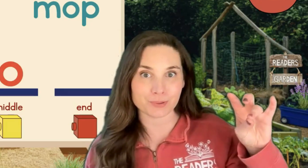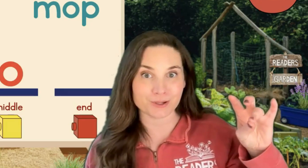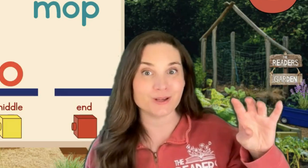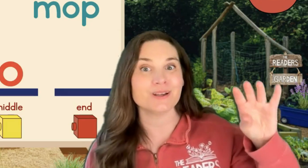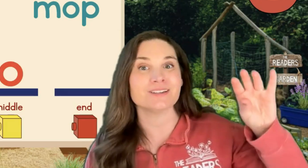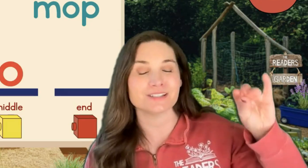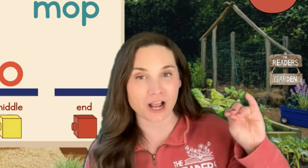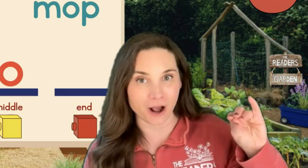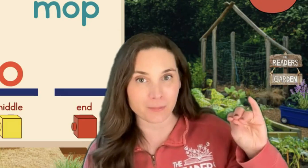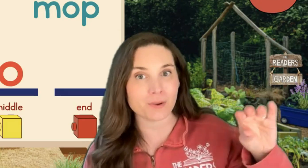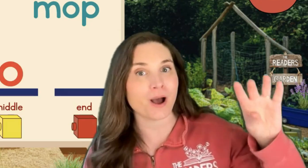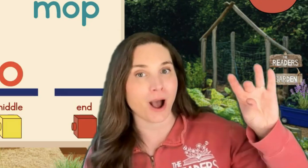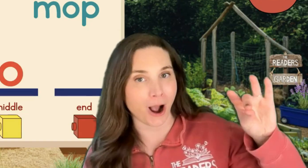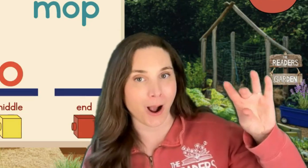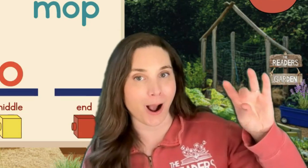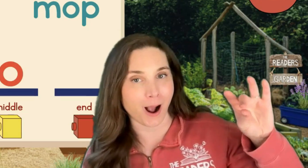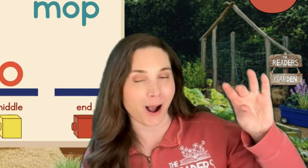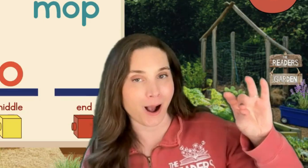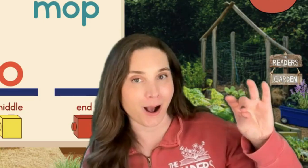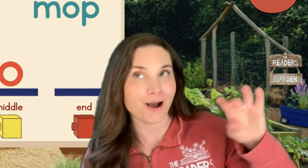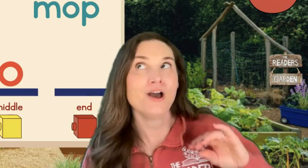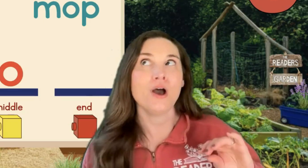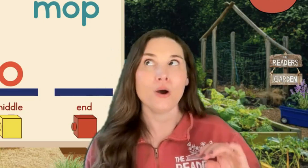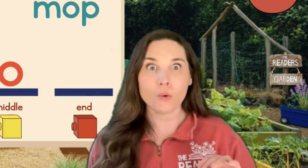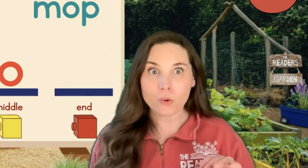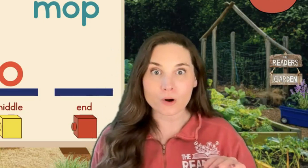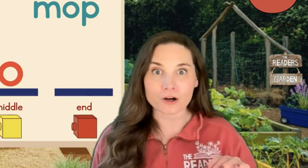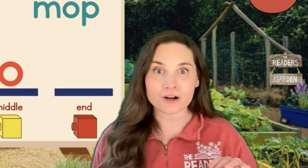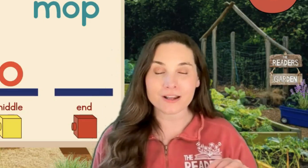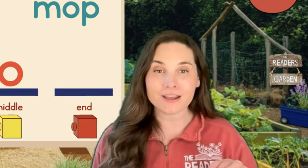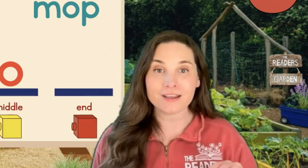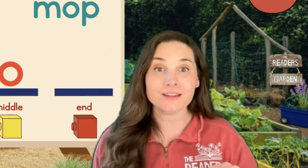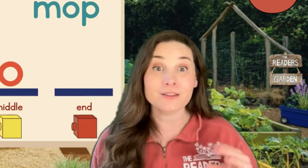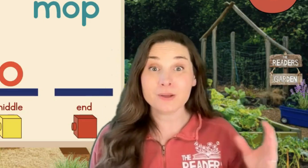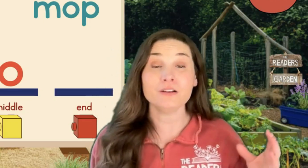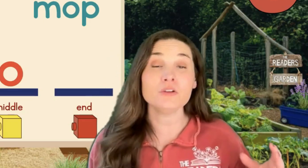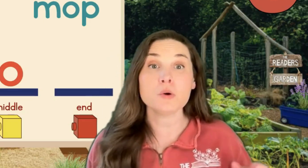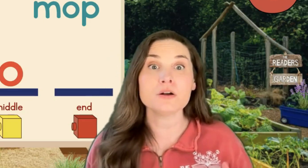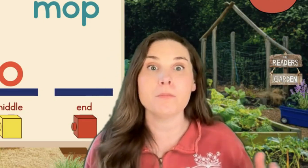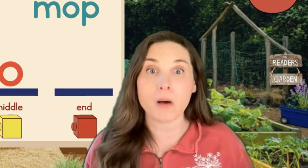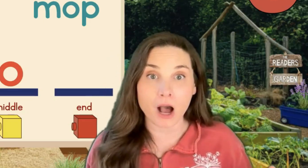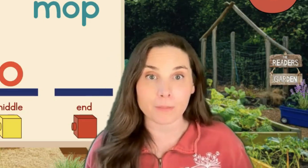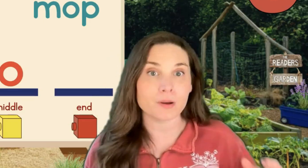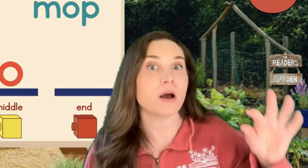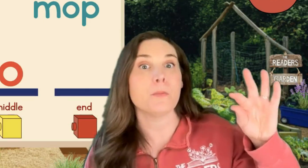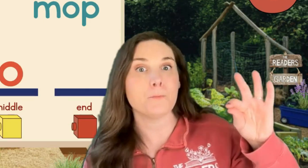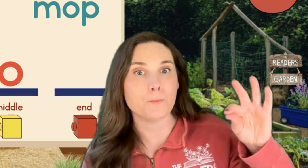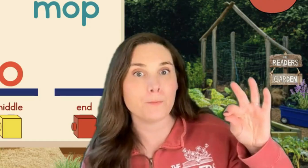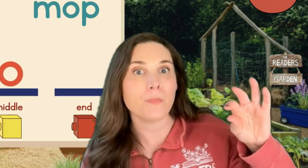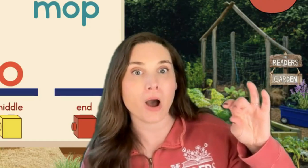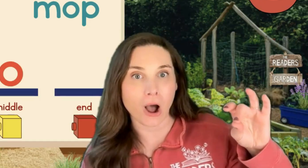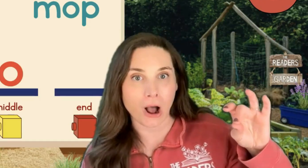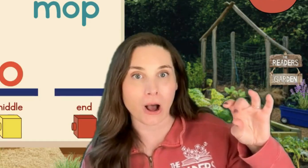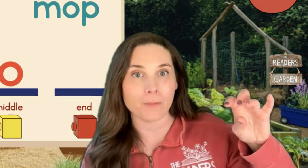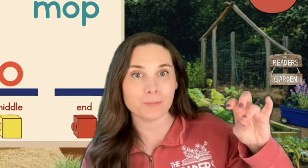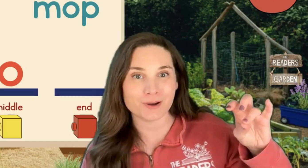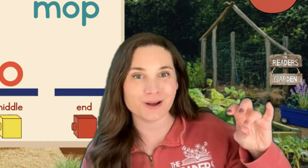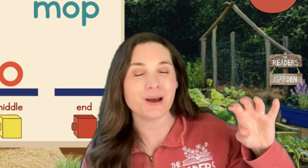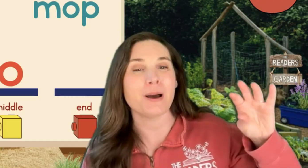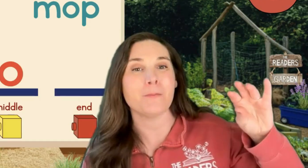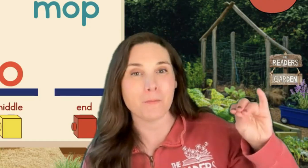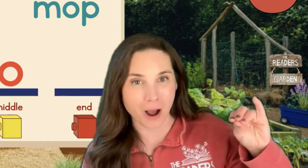t-op, top, ah, ah, ah, or in the middle of the word mop,